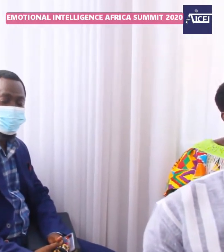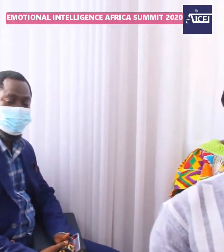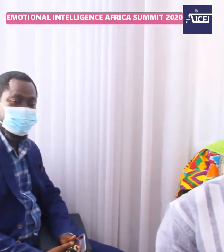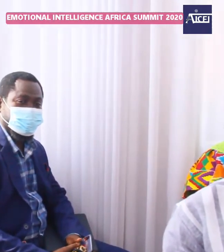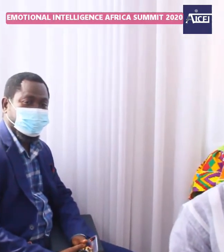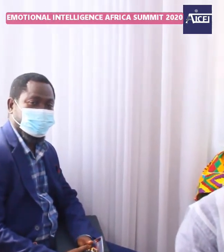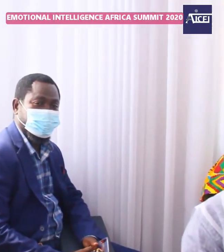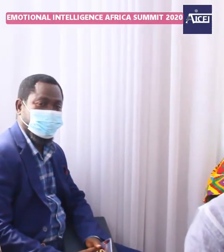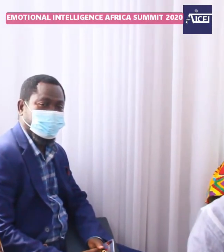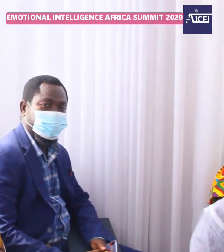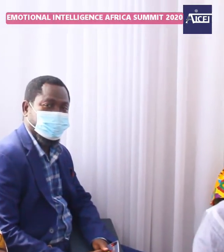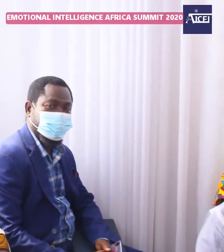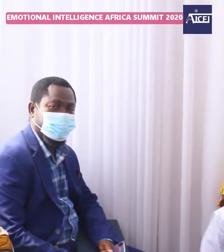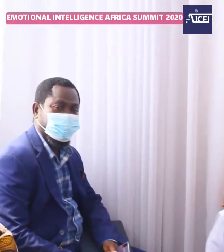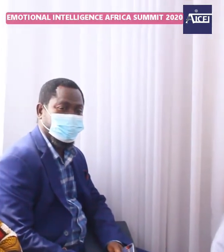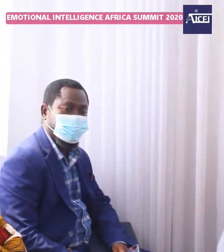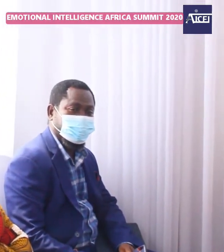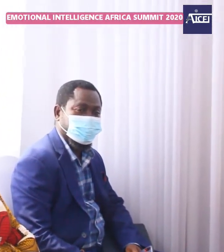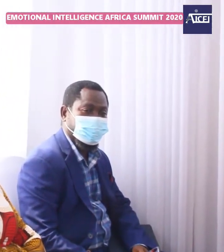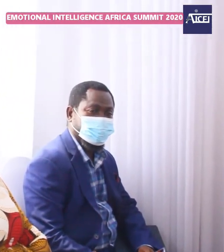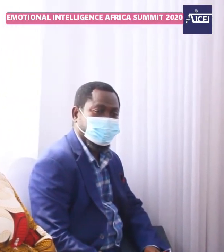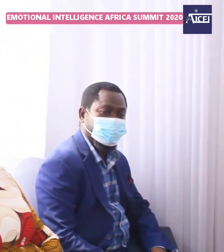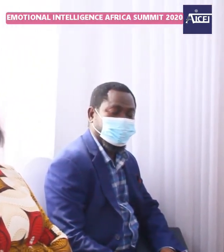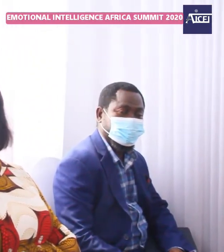raising children in the family.